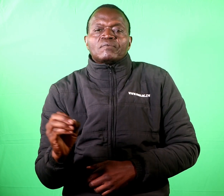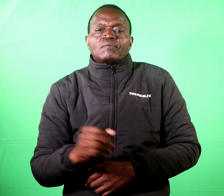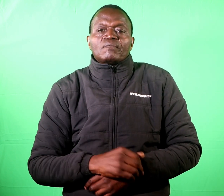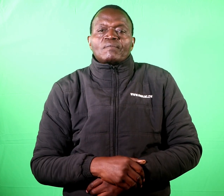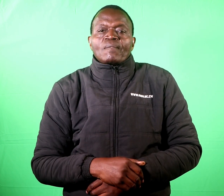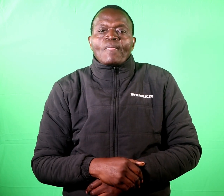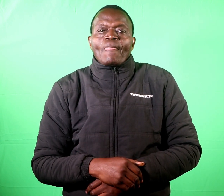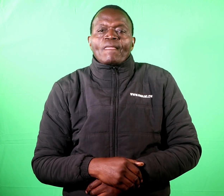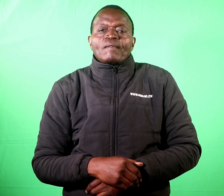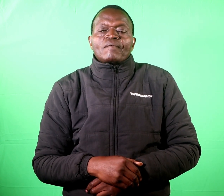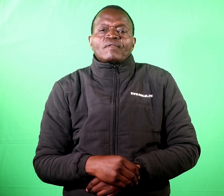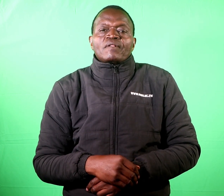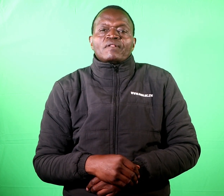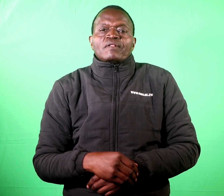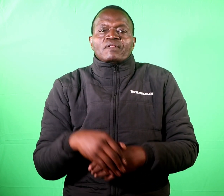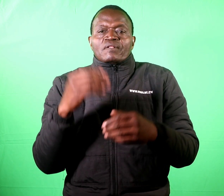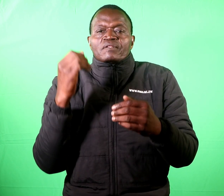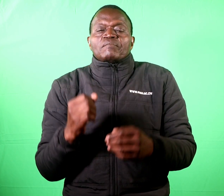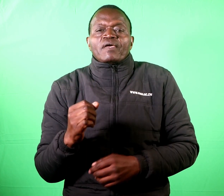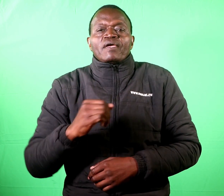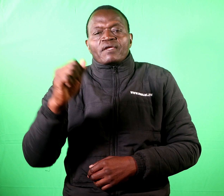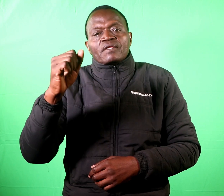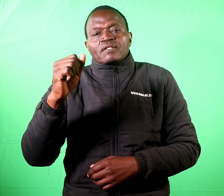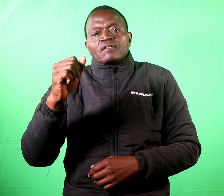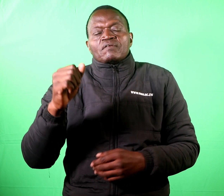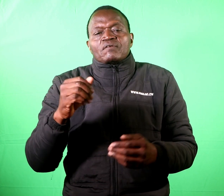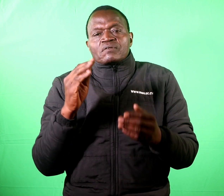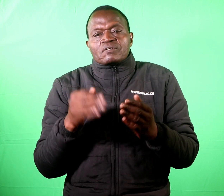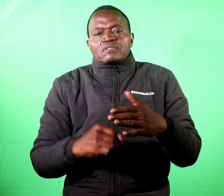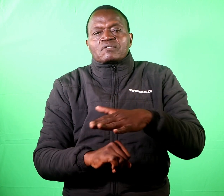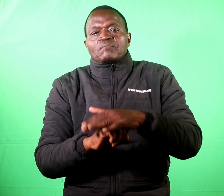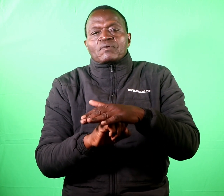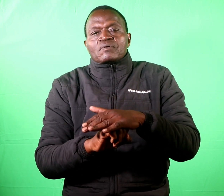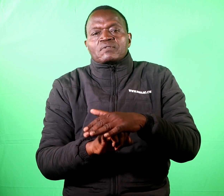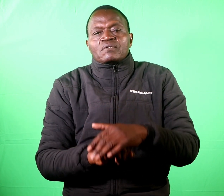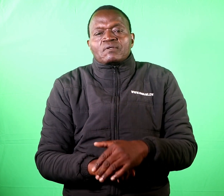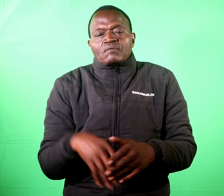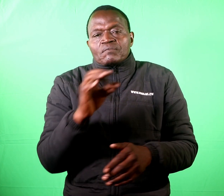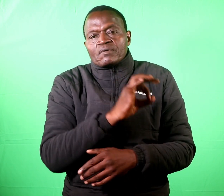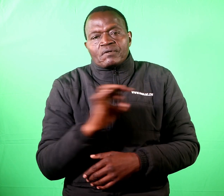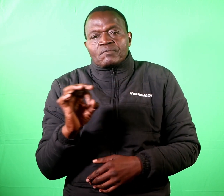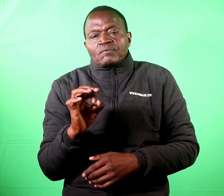The major forms of support received by households from government were crop inputs,